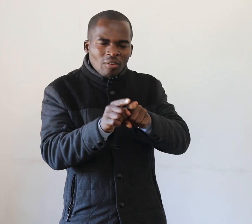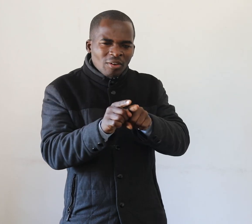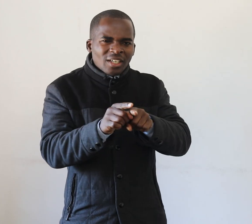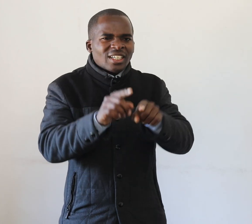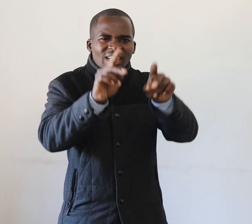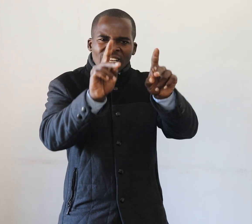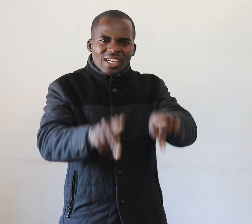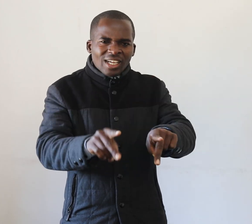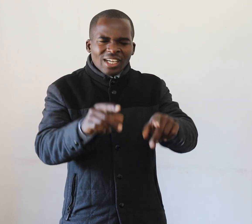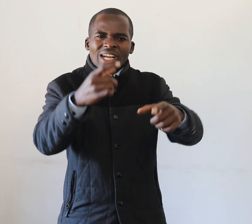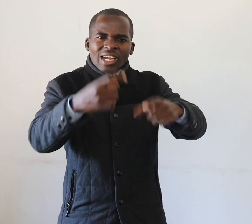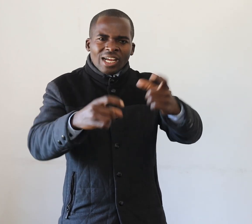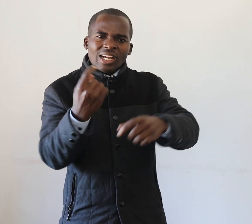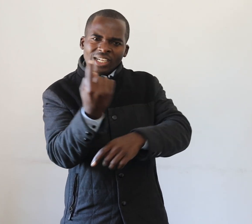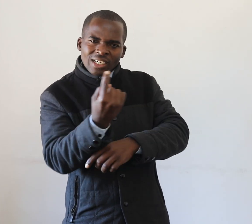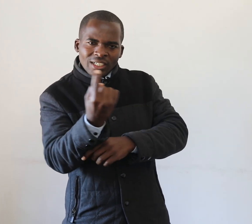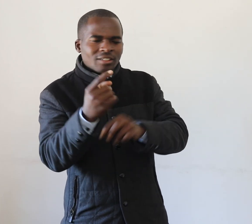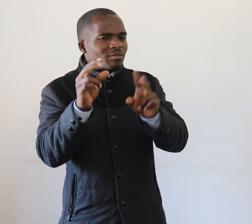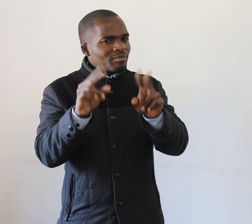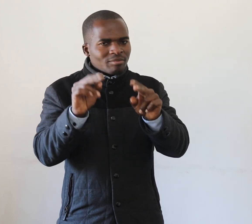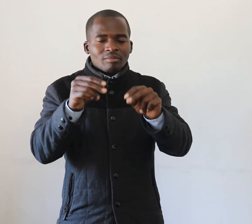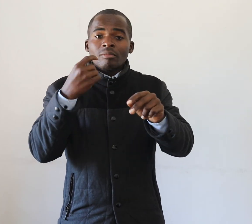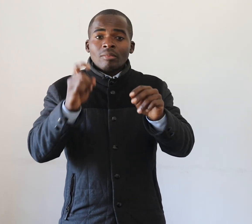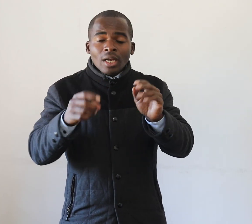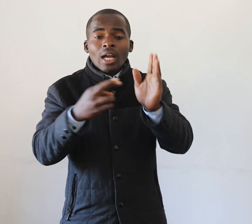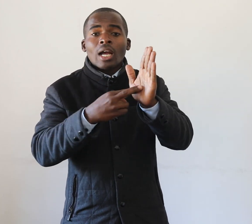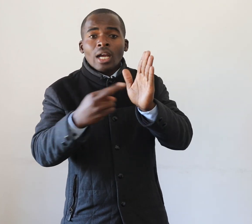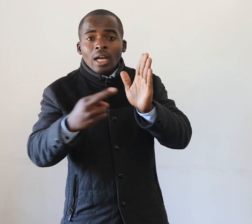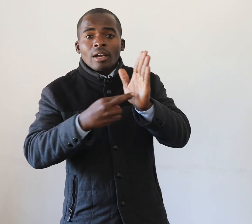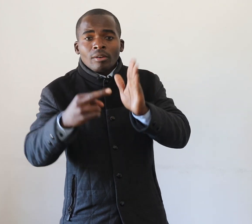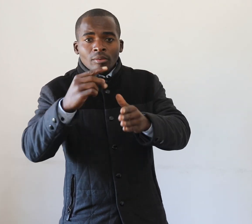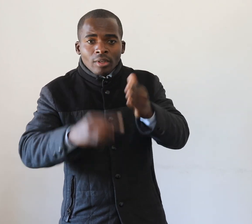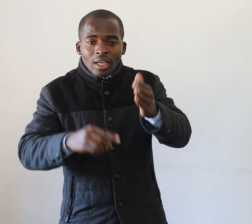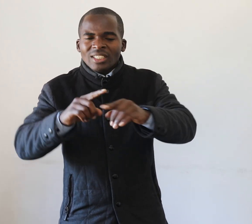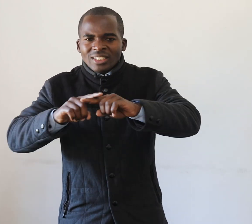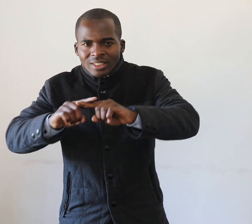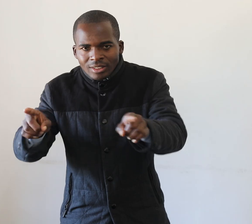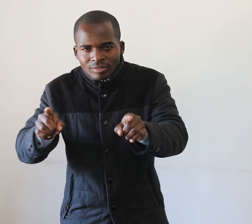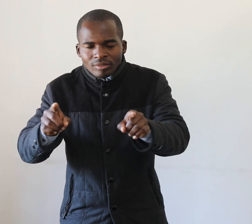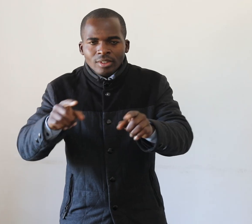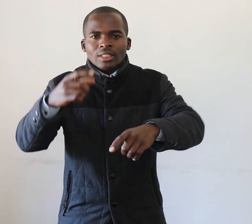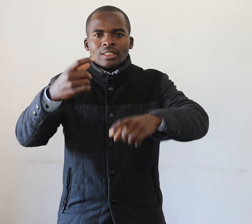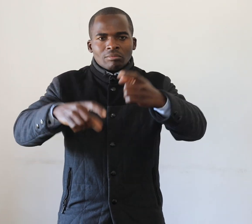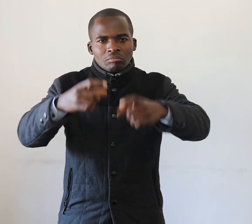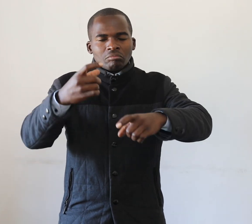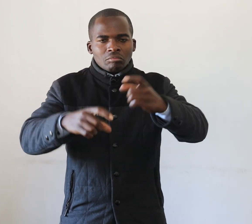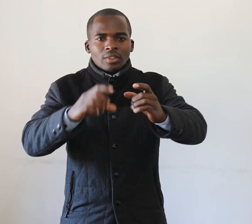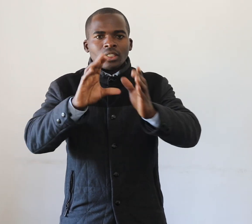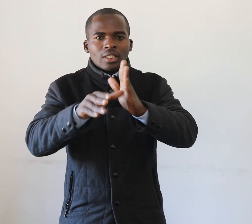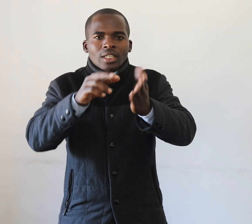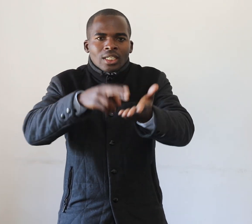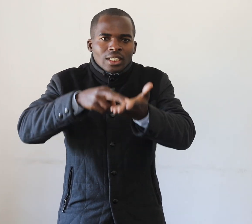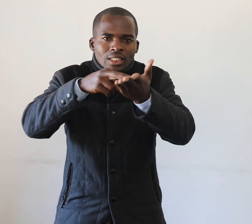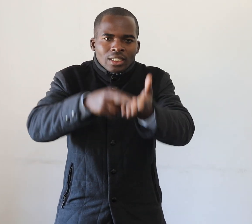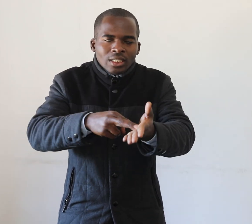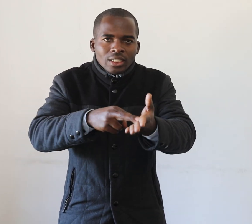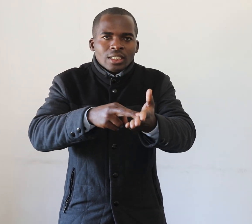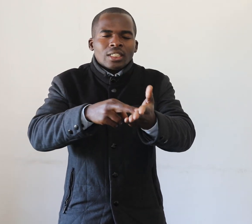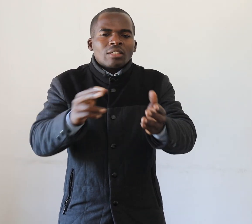disability. It should reflect the variety of disabilities so that representation is broader and